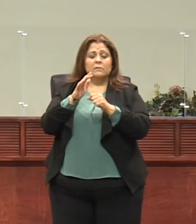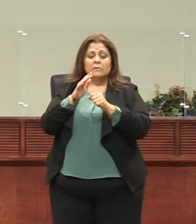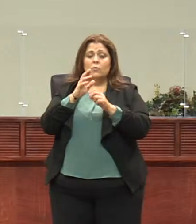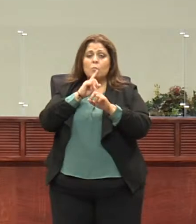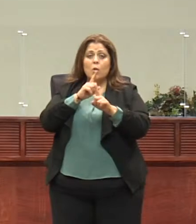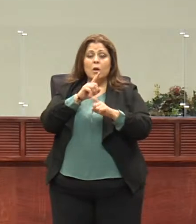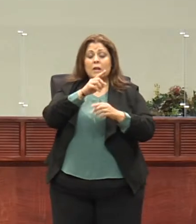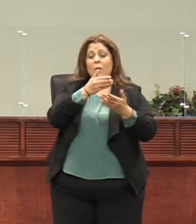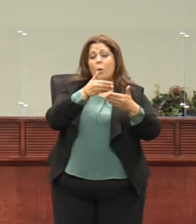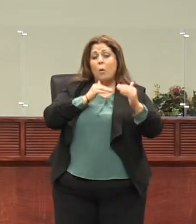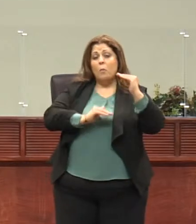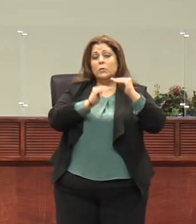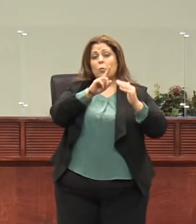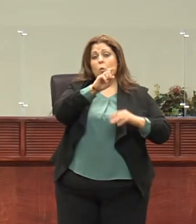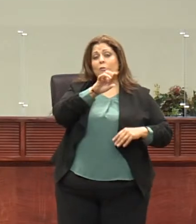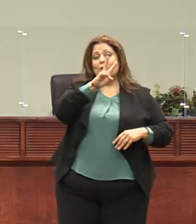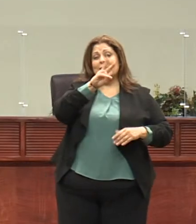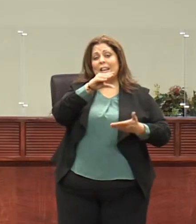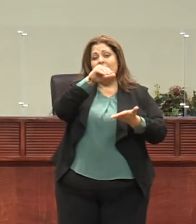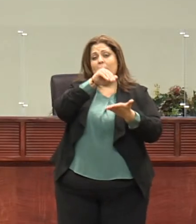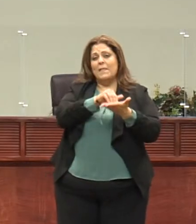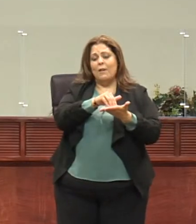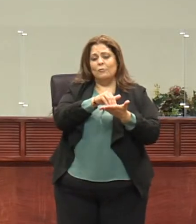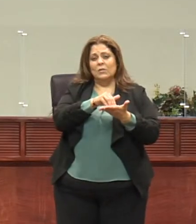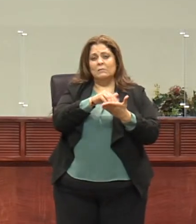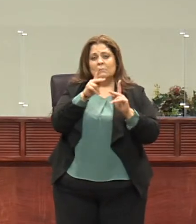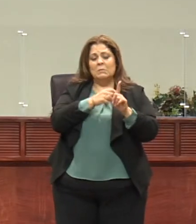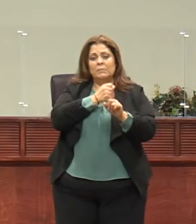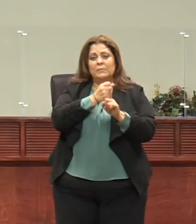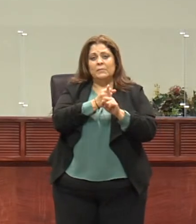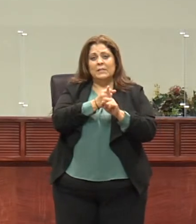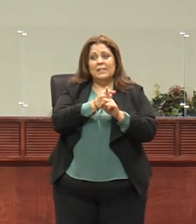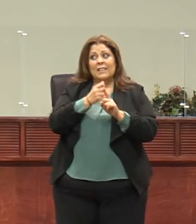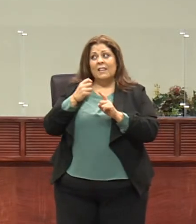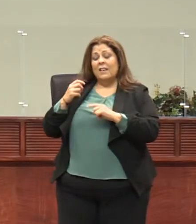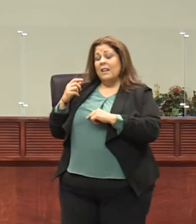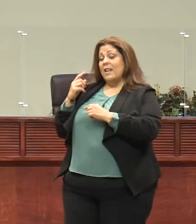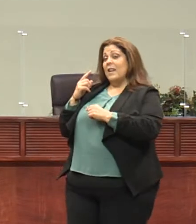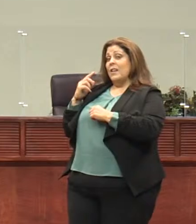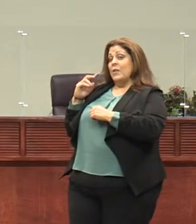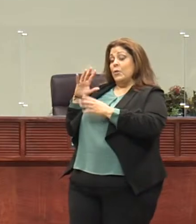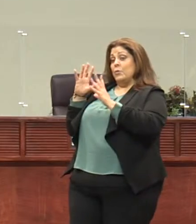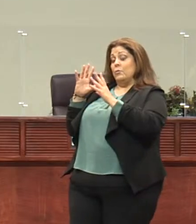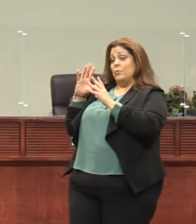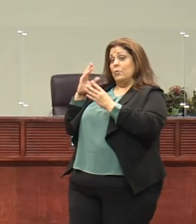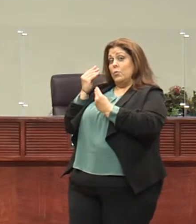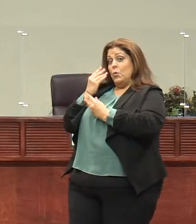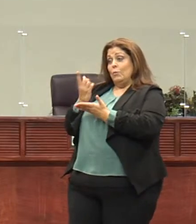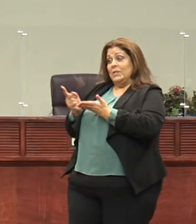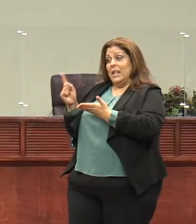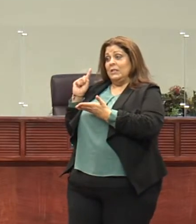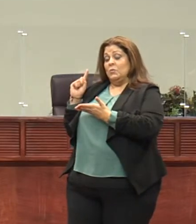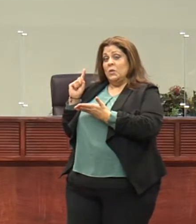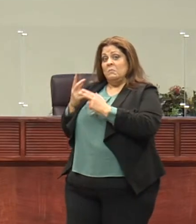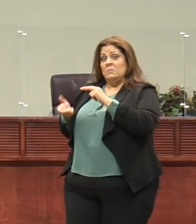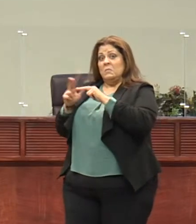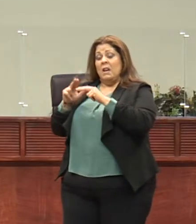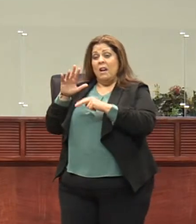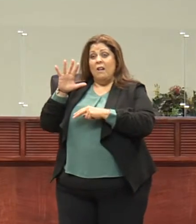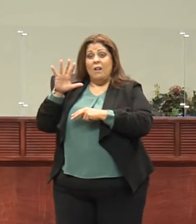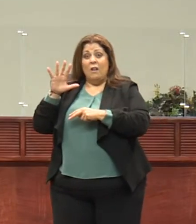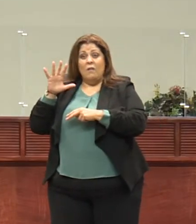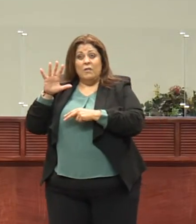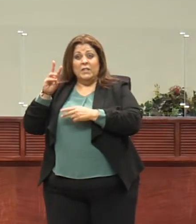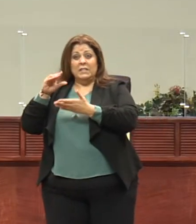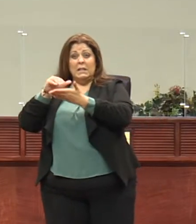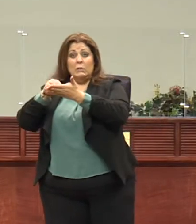170,000 cases. That's an increase of nearly 5,600 cases since our news conference last Wednesday. The Department